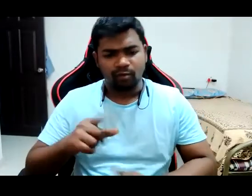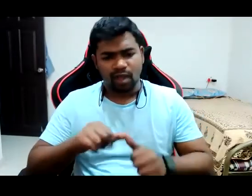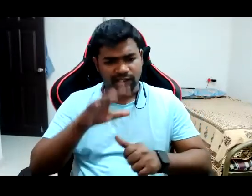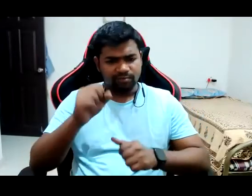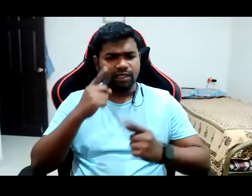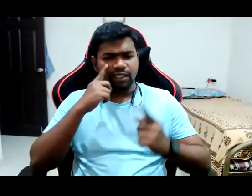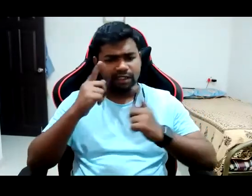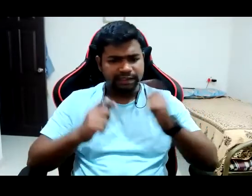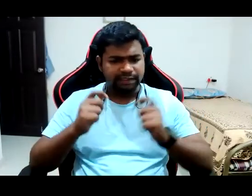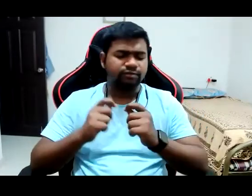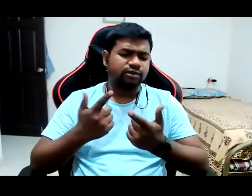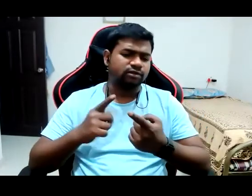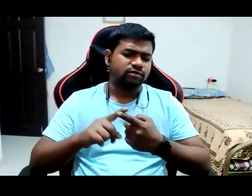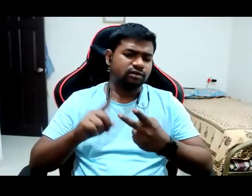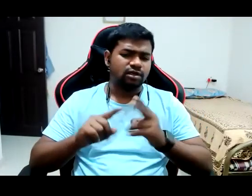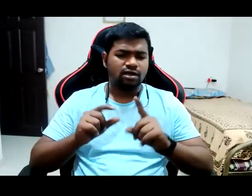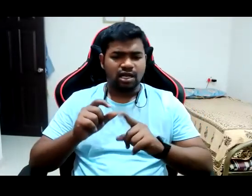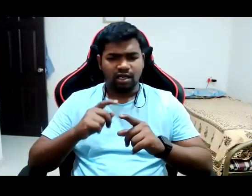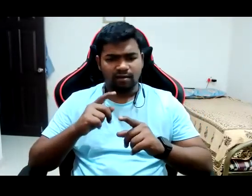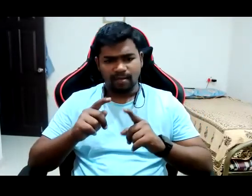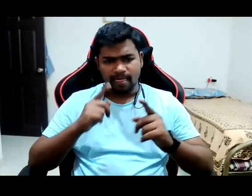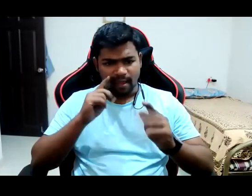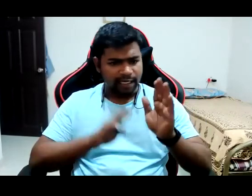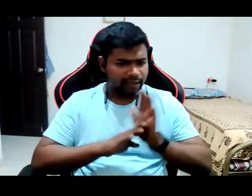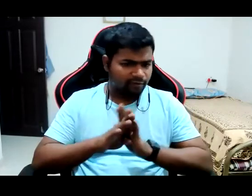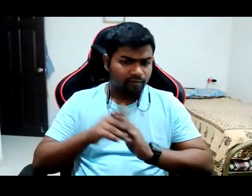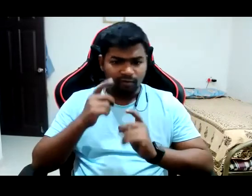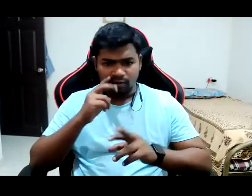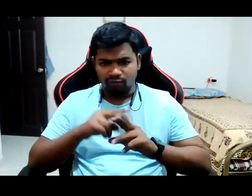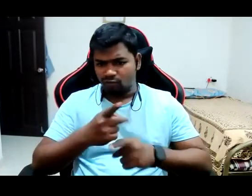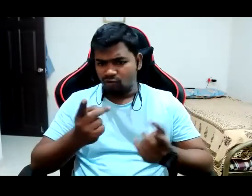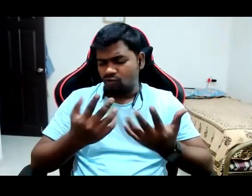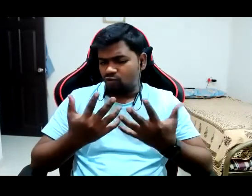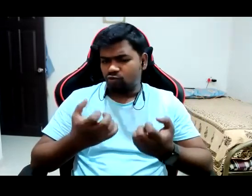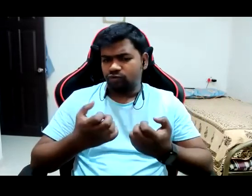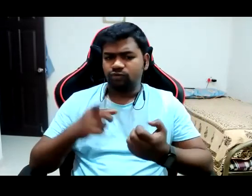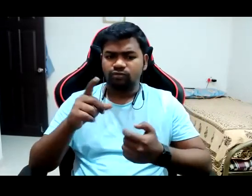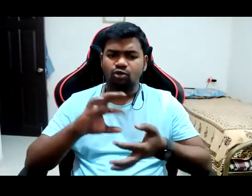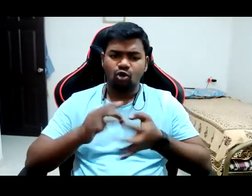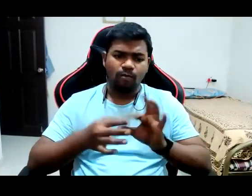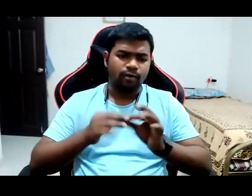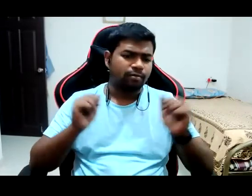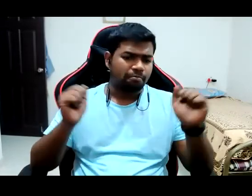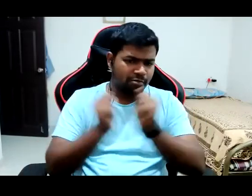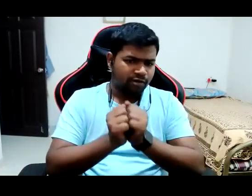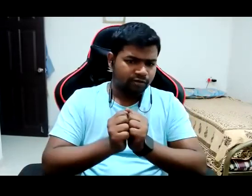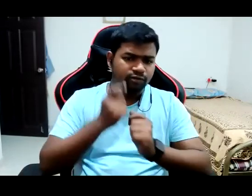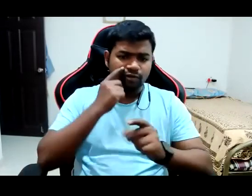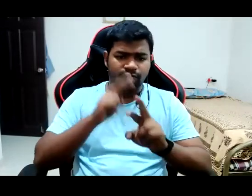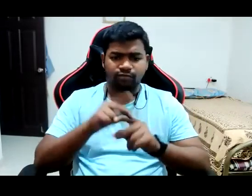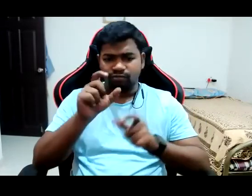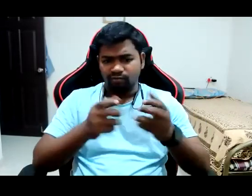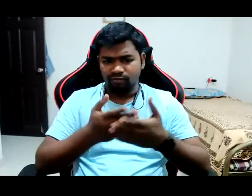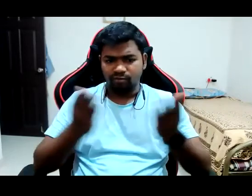accessibility development. So if you are looking for a job, or if you would like to connect with a corporate partner, if you go to